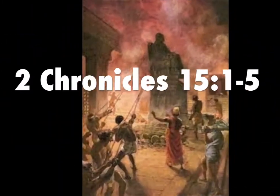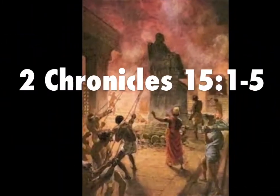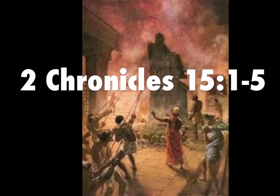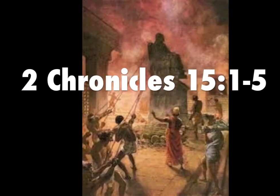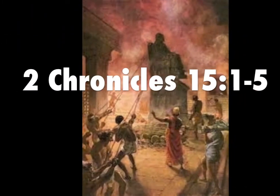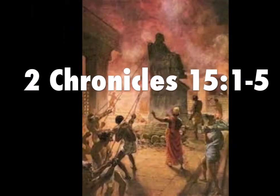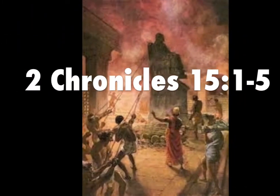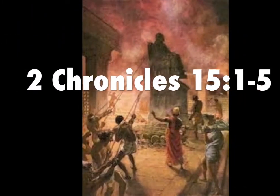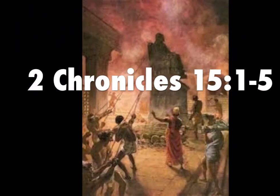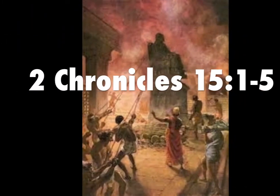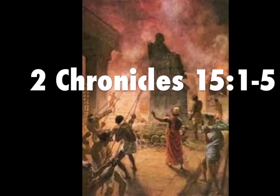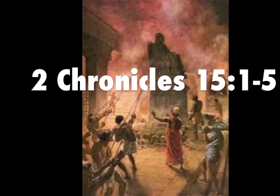this.